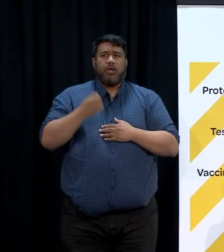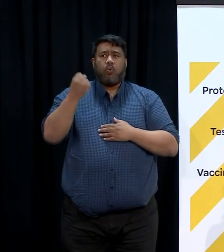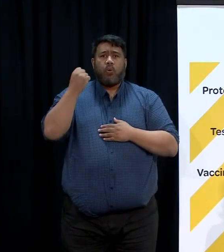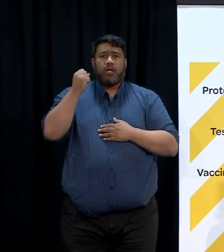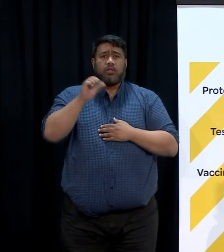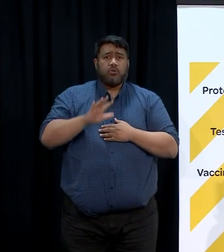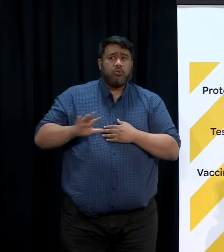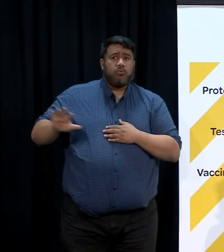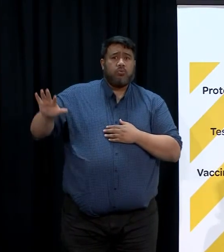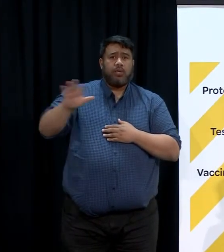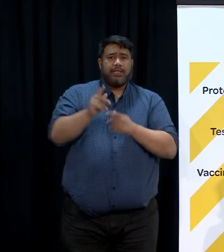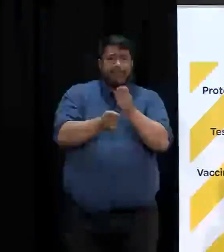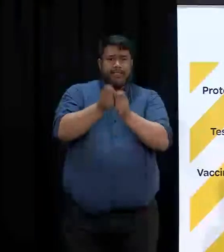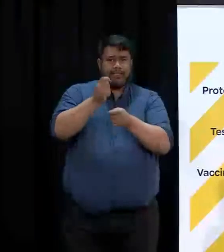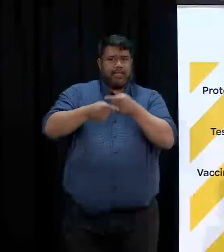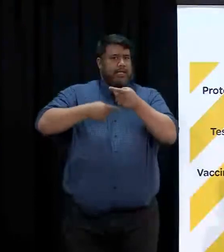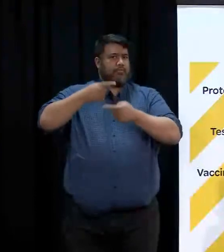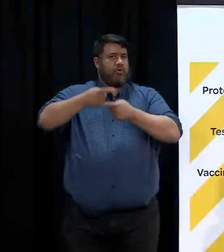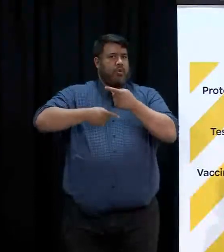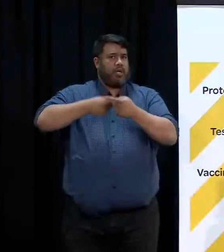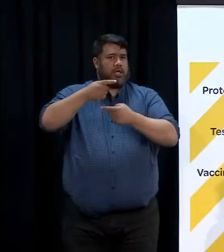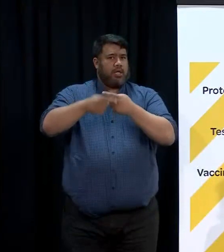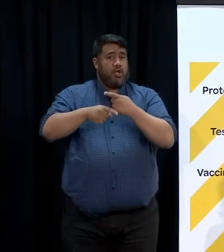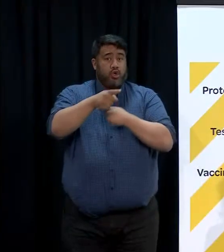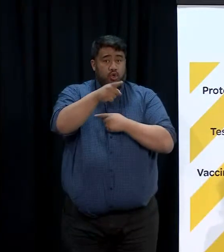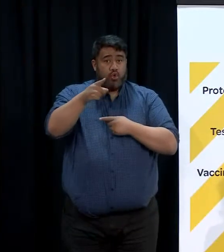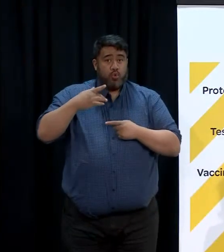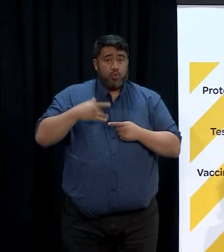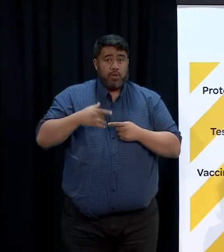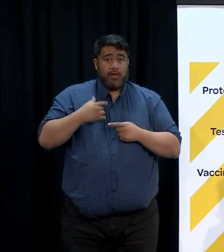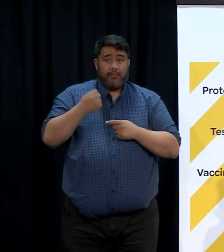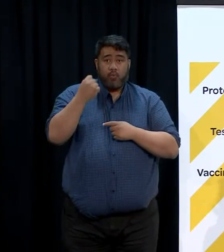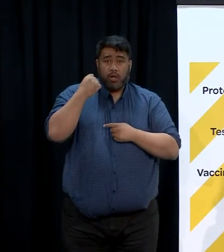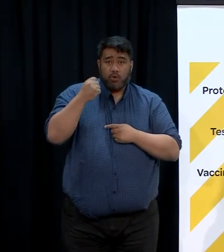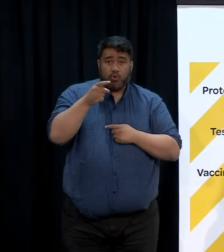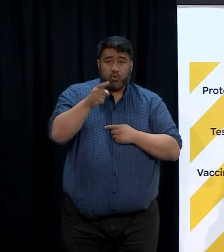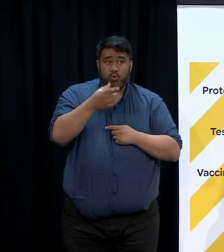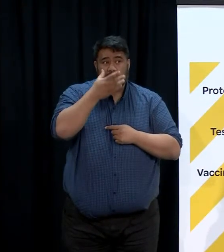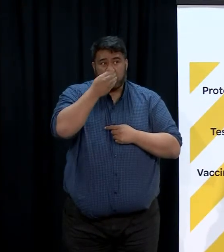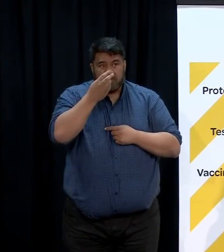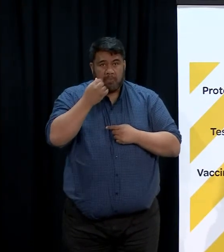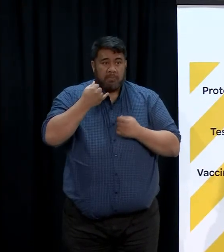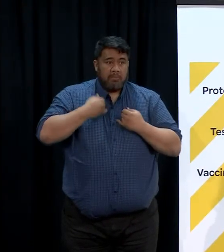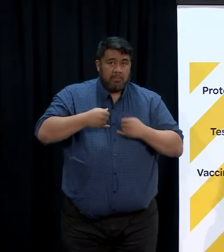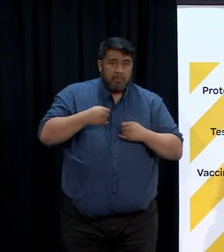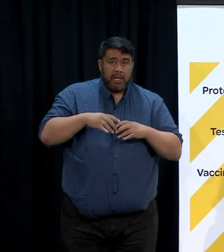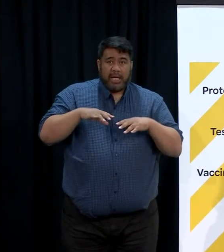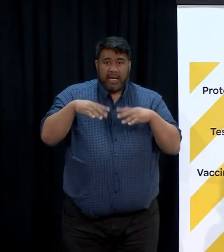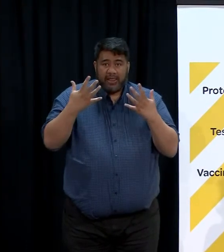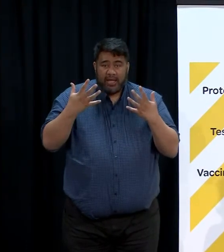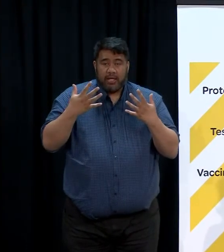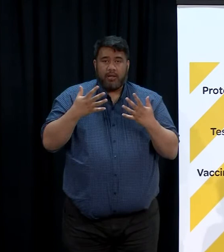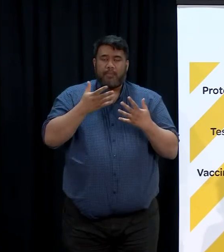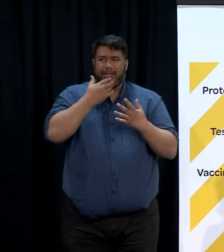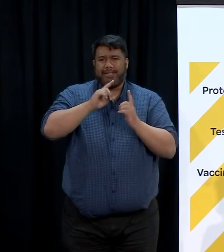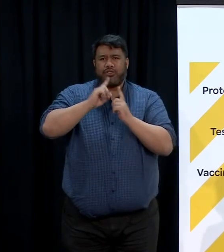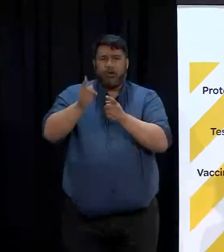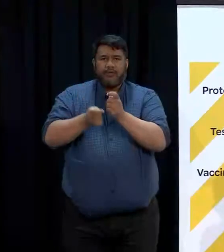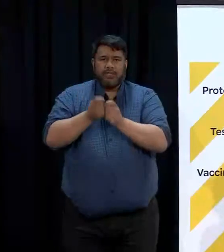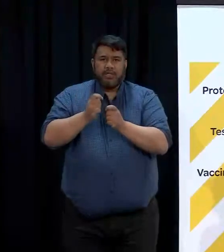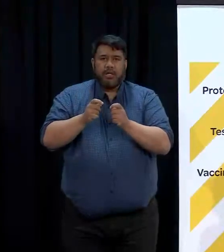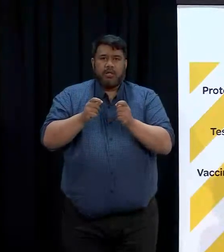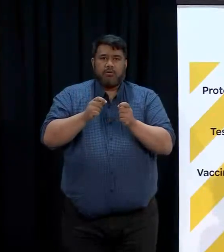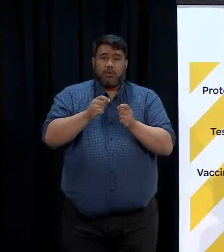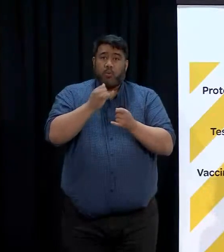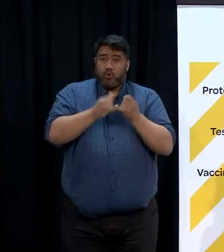ask anybody with any symptoms in the Waikato to please go and get tested, particularly anyone in the Te Awamutu area, and